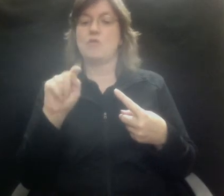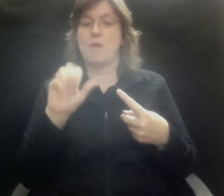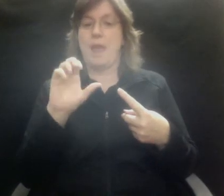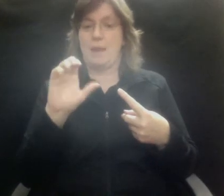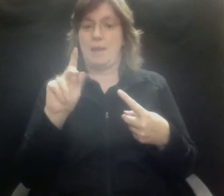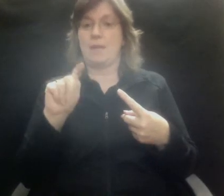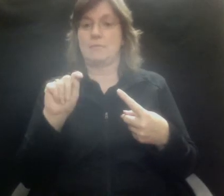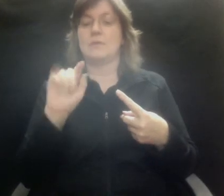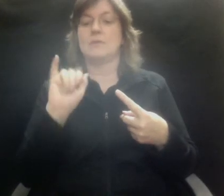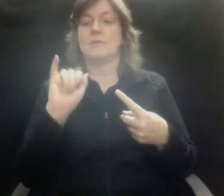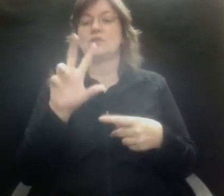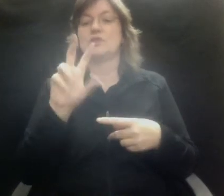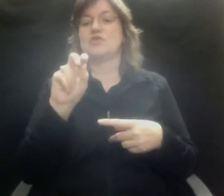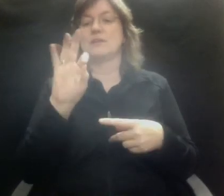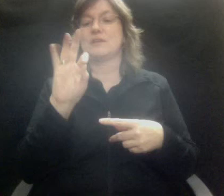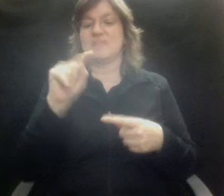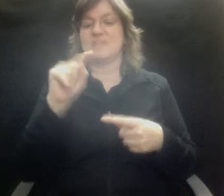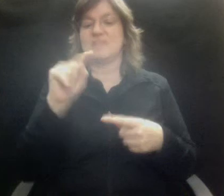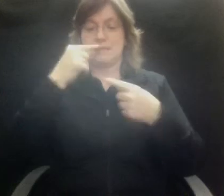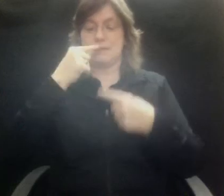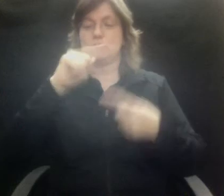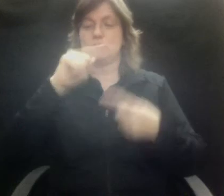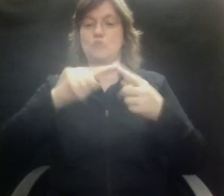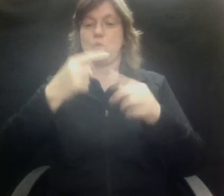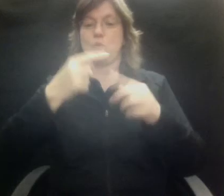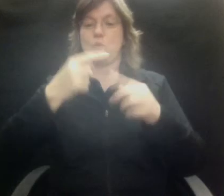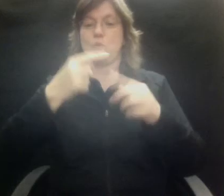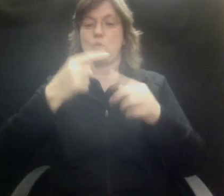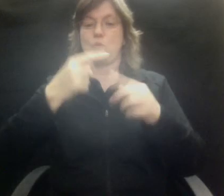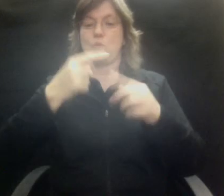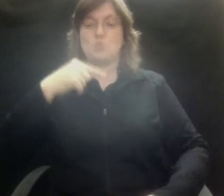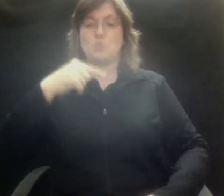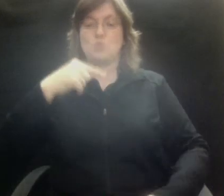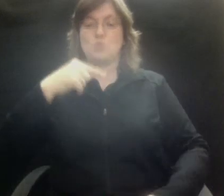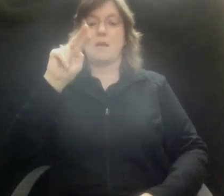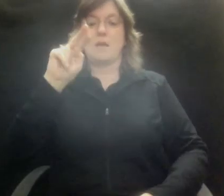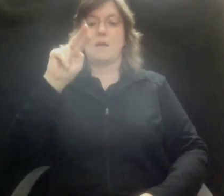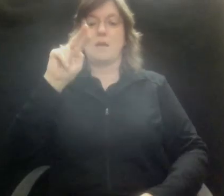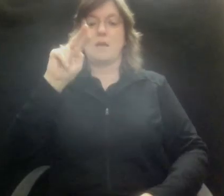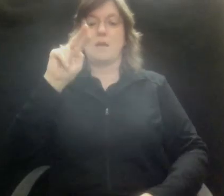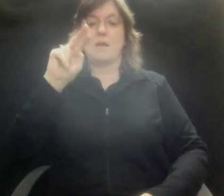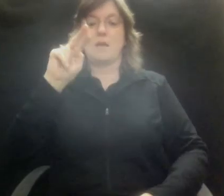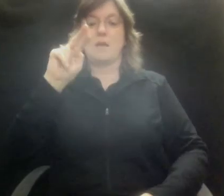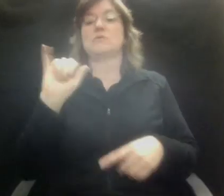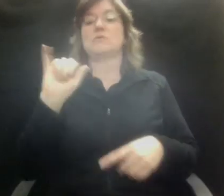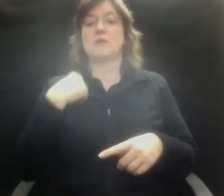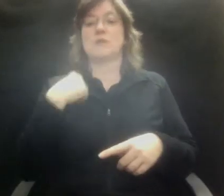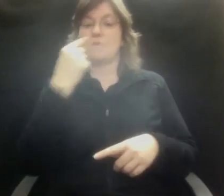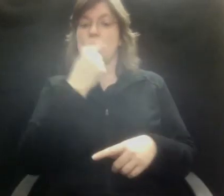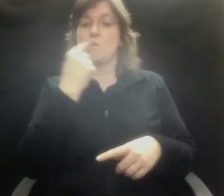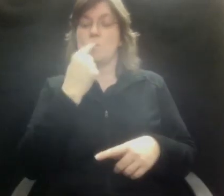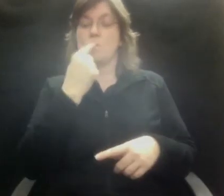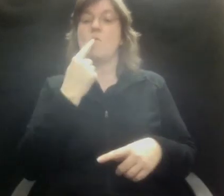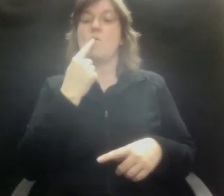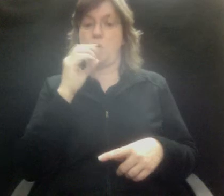that starts at the mouth and ends at the anus. The alimentary canal consists of an oral cavity, a throat, an